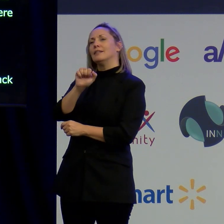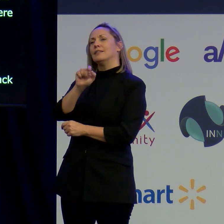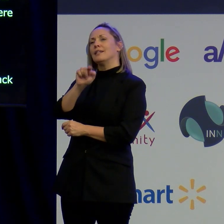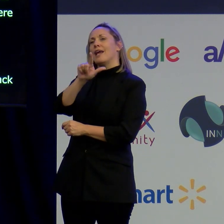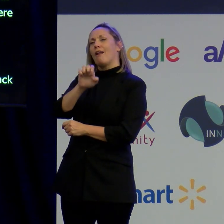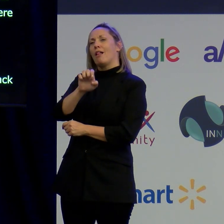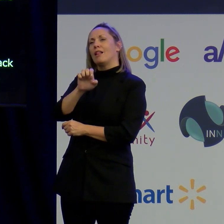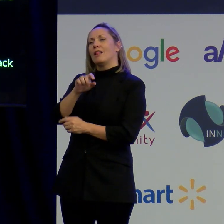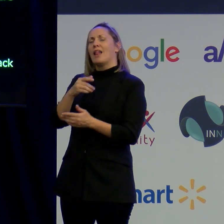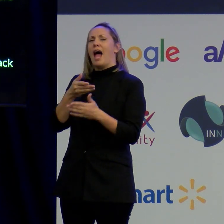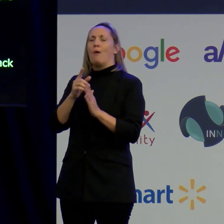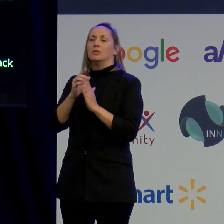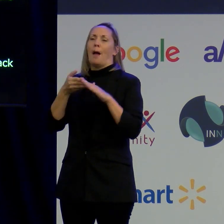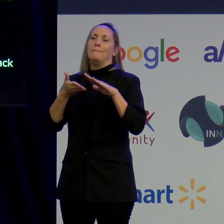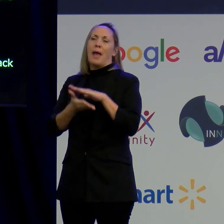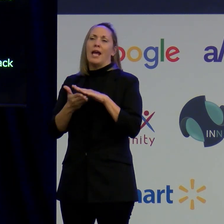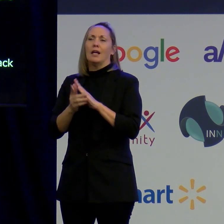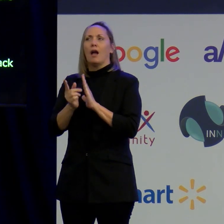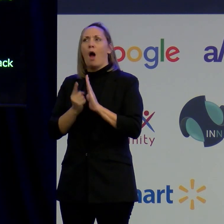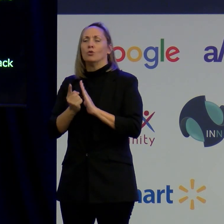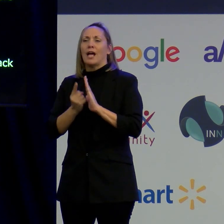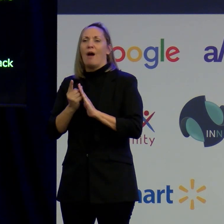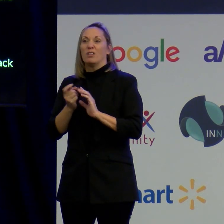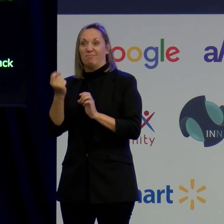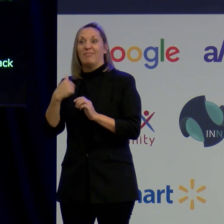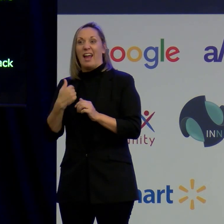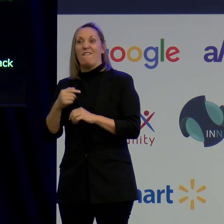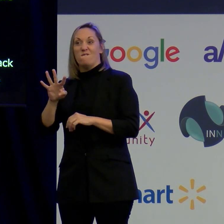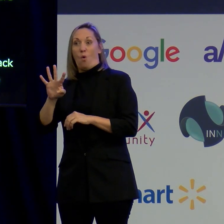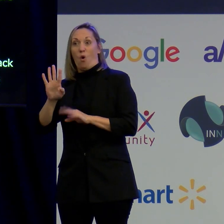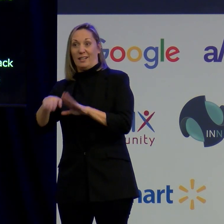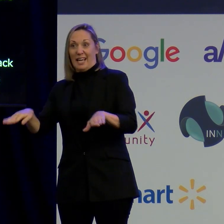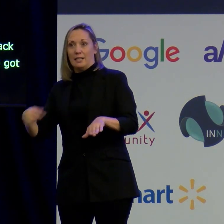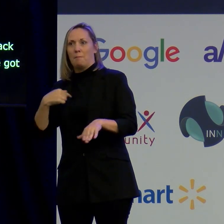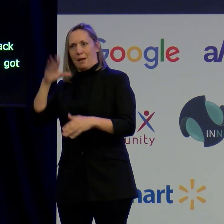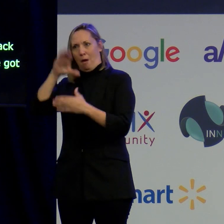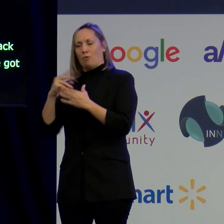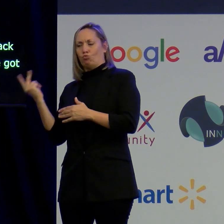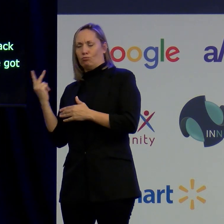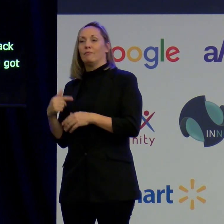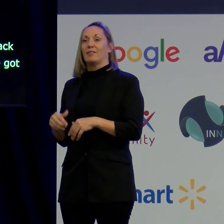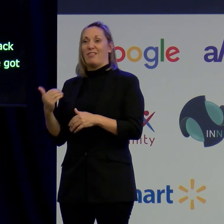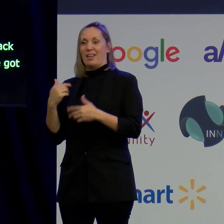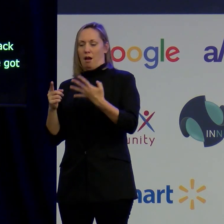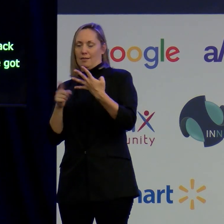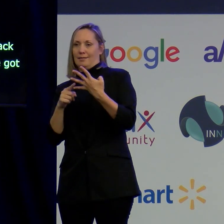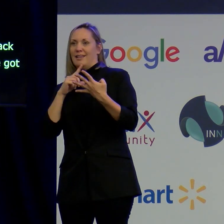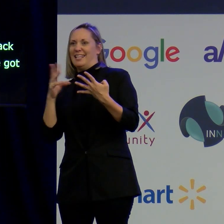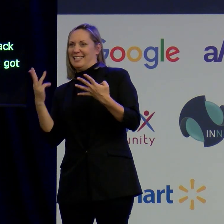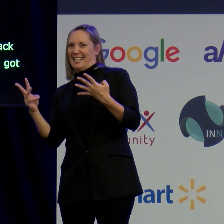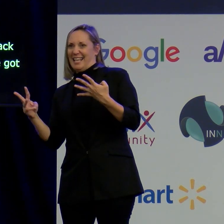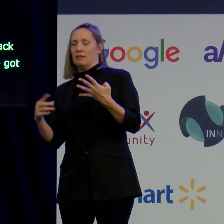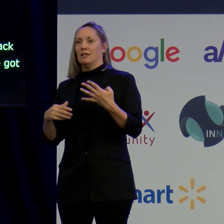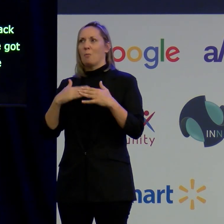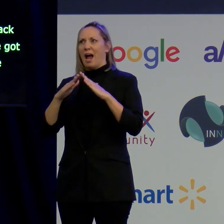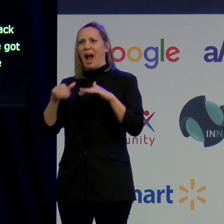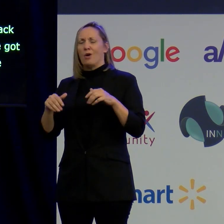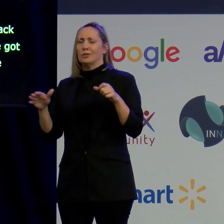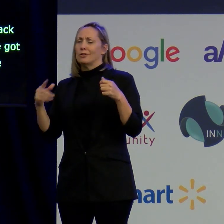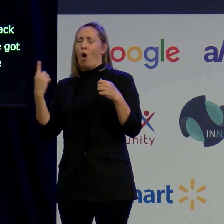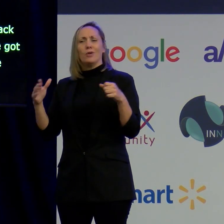I was baking. I've got 4 kids, me and my husband, and The youngest is 16, and so my house is always full